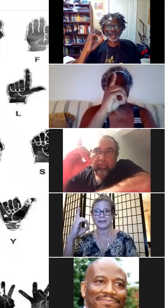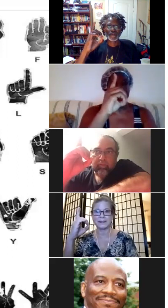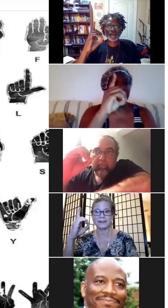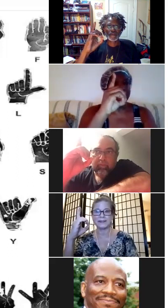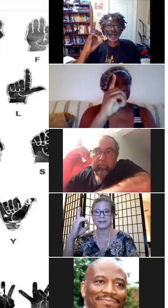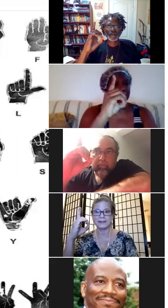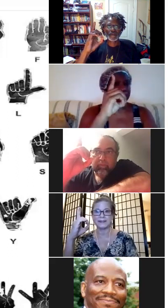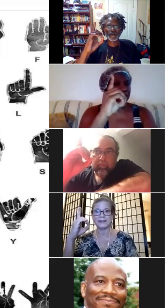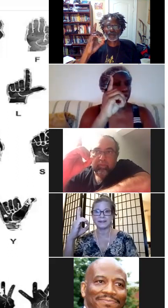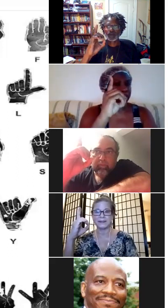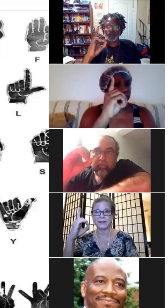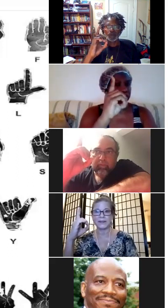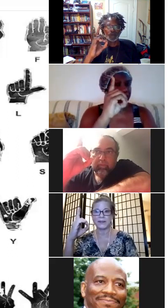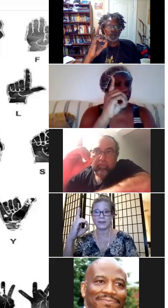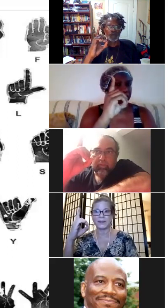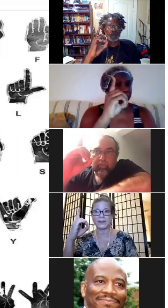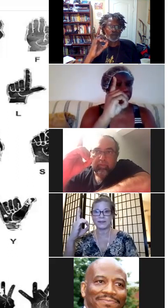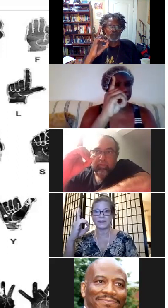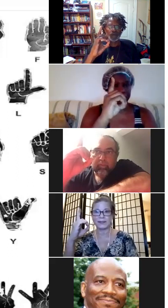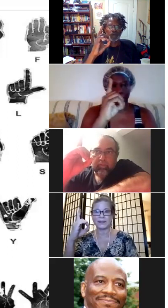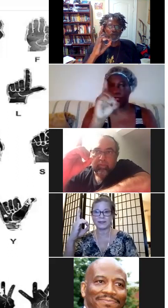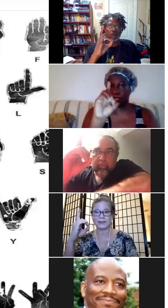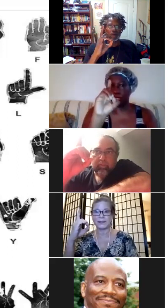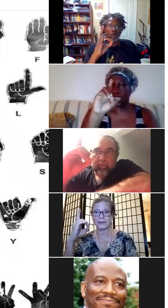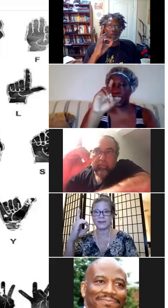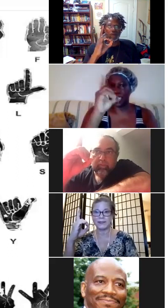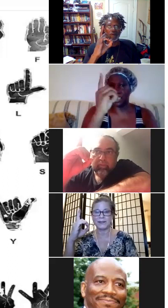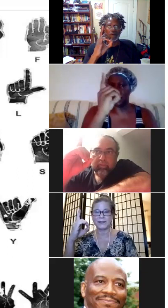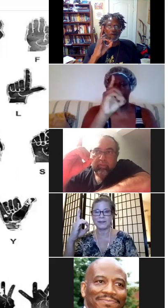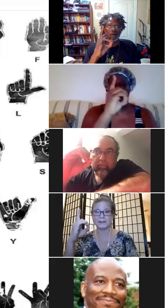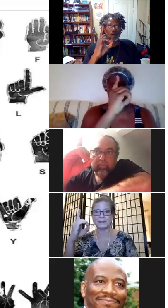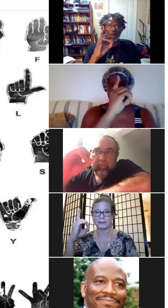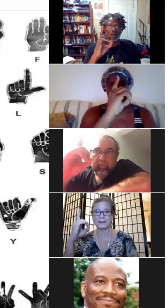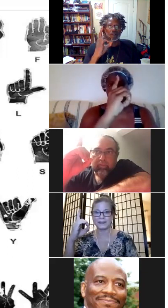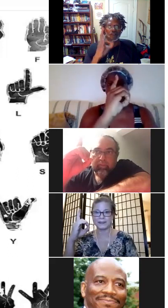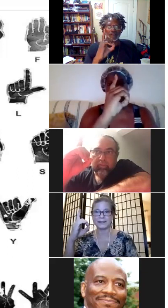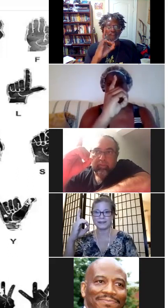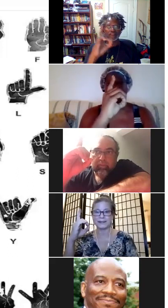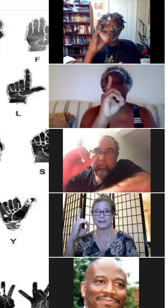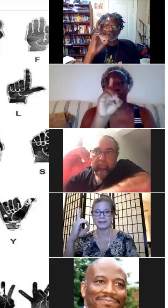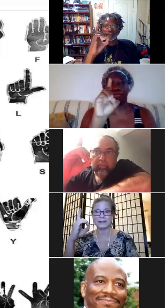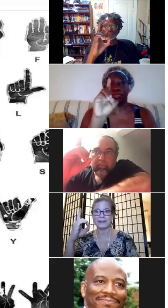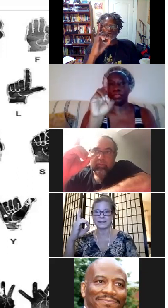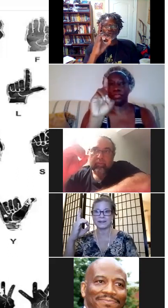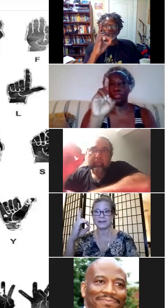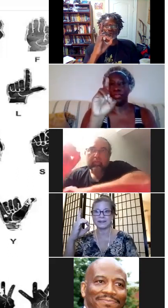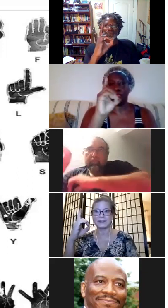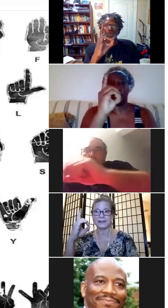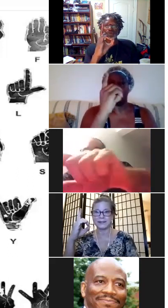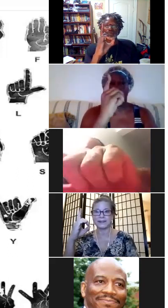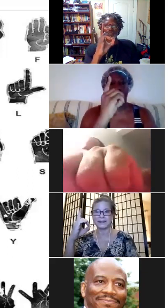with your index finger pointing straight up. D. And